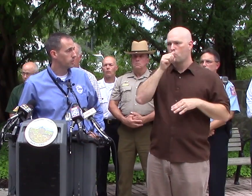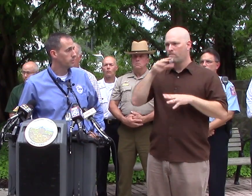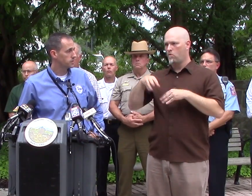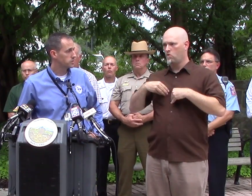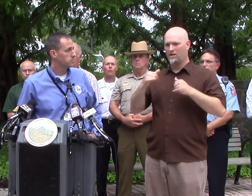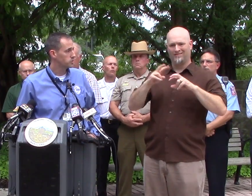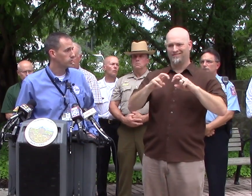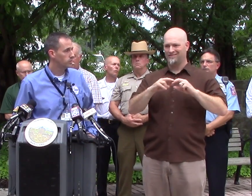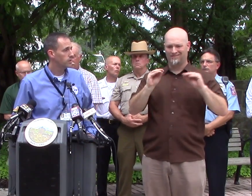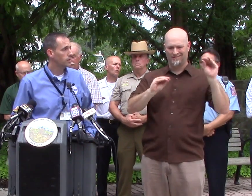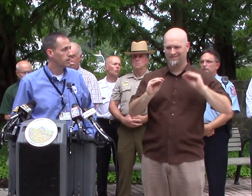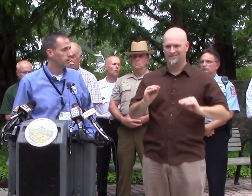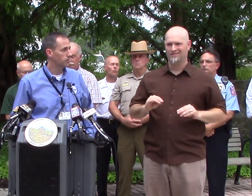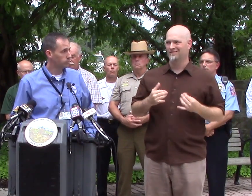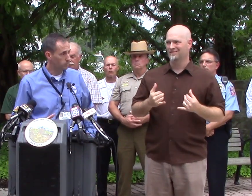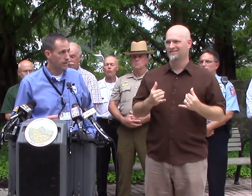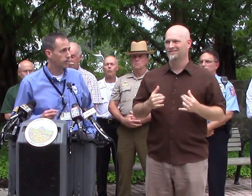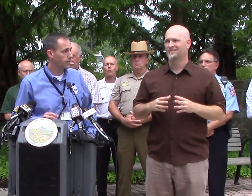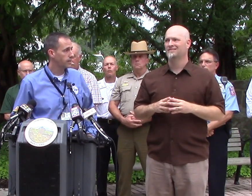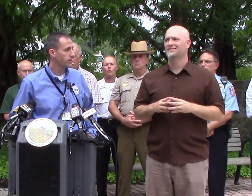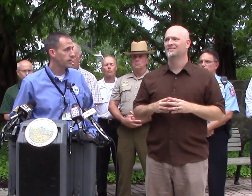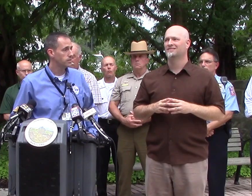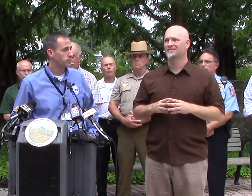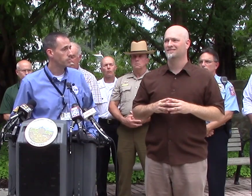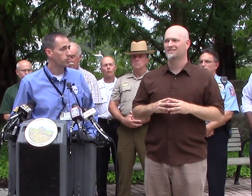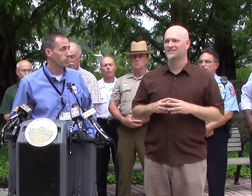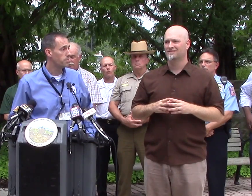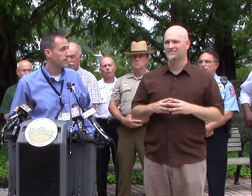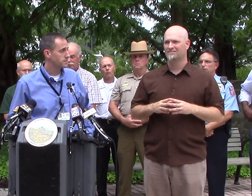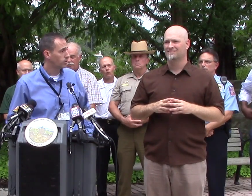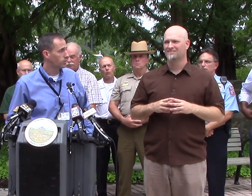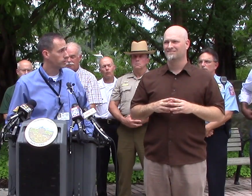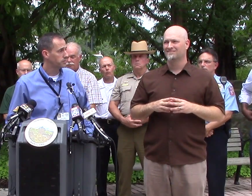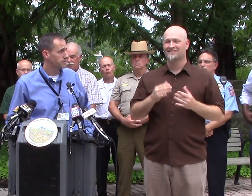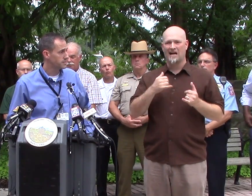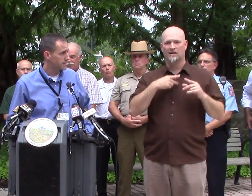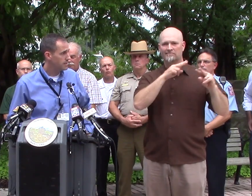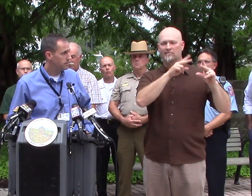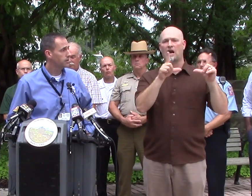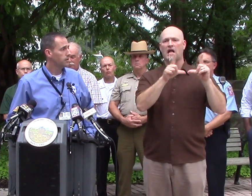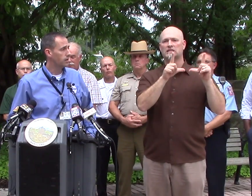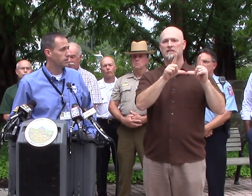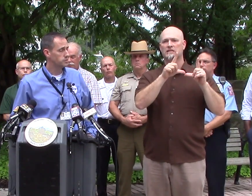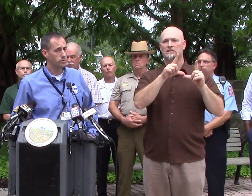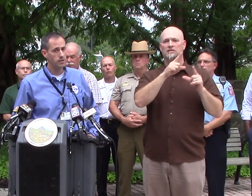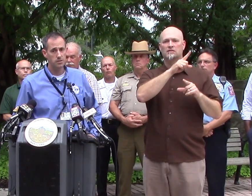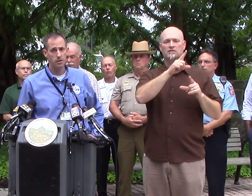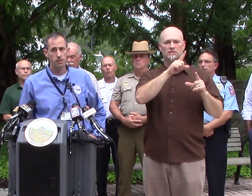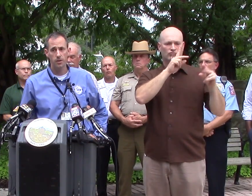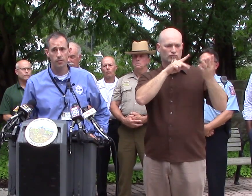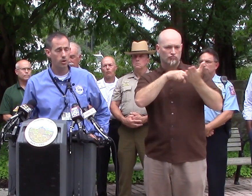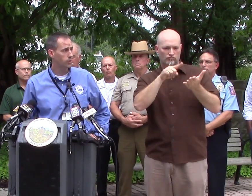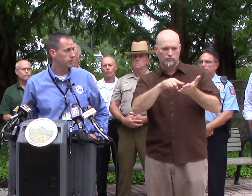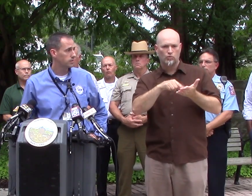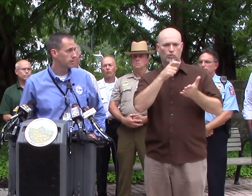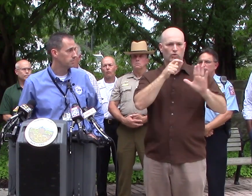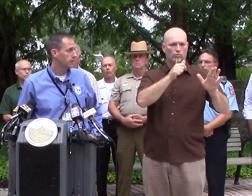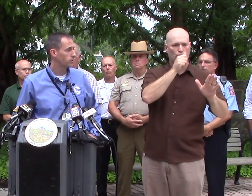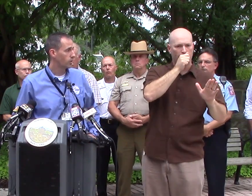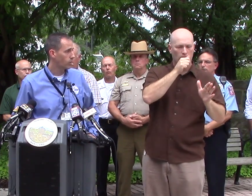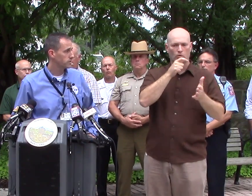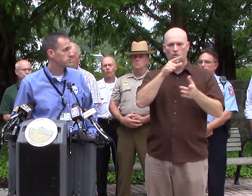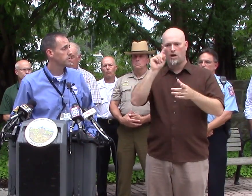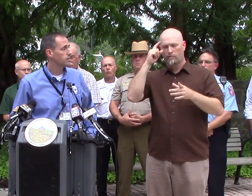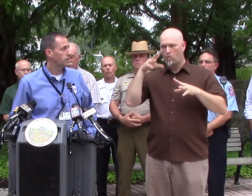licensing and permits. So we'll be aggregating that. It's very important that we pass that on quickly to the state so that Governor Hogan can